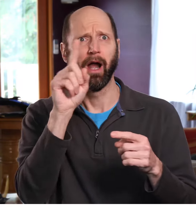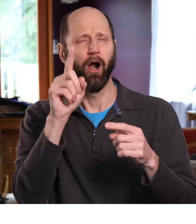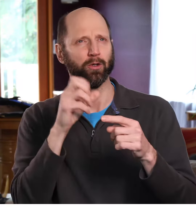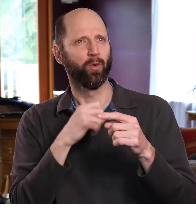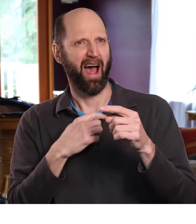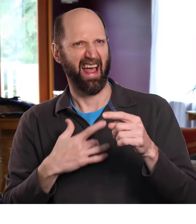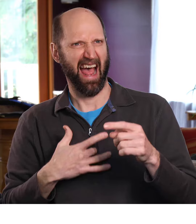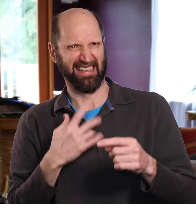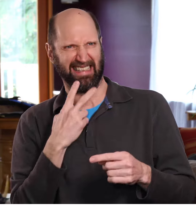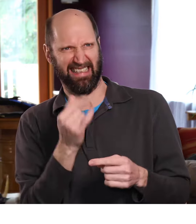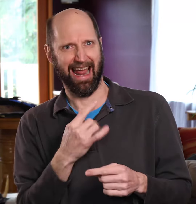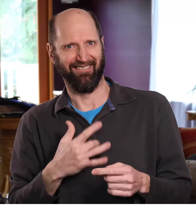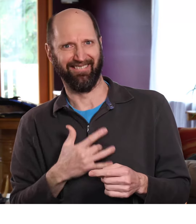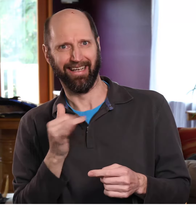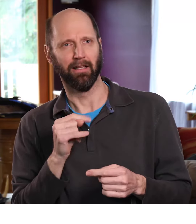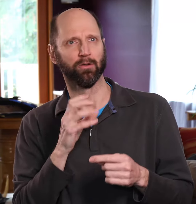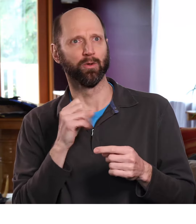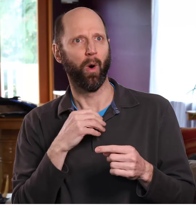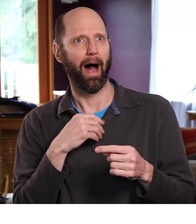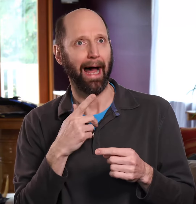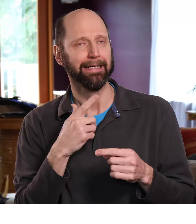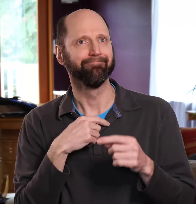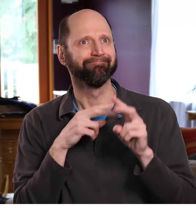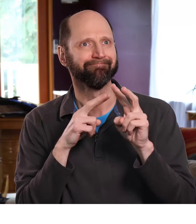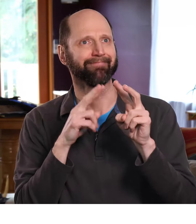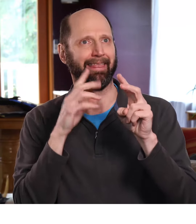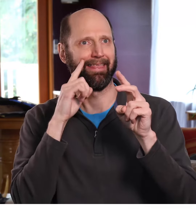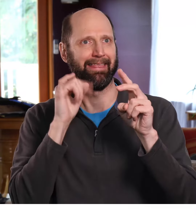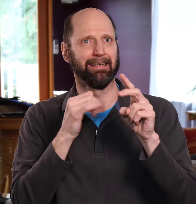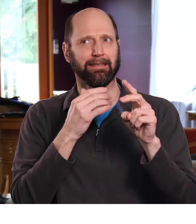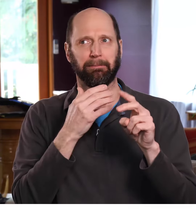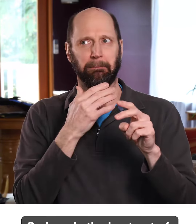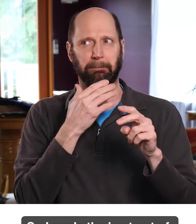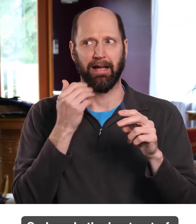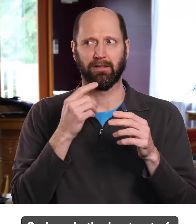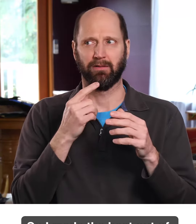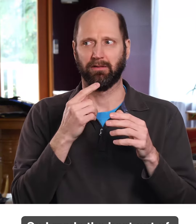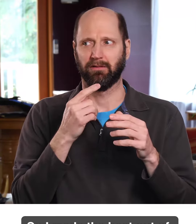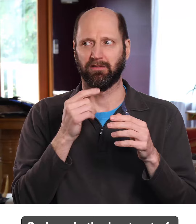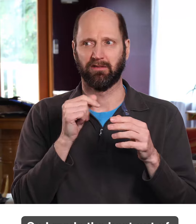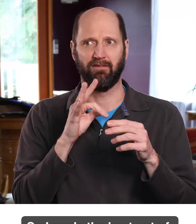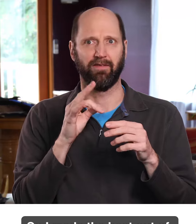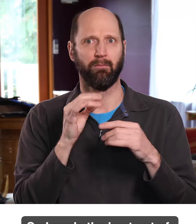lacking role models. I witnessed it, and I could feel their frustrations. So I made the best out of that